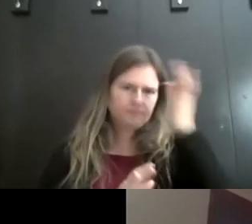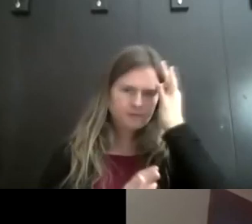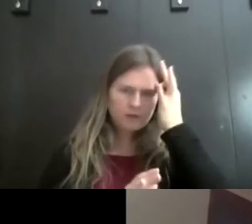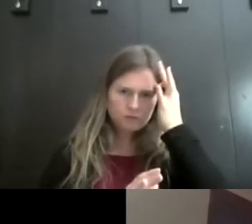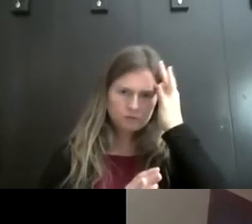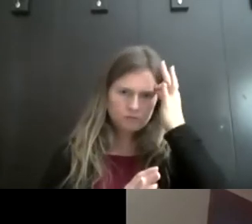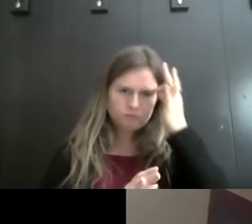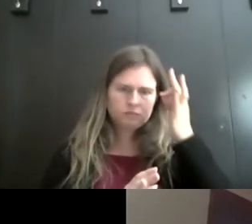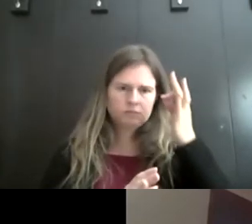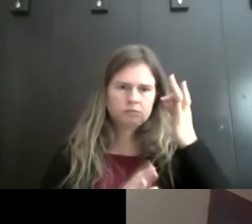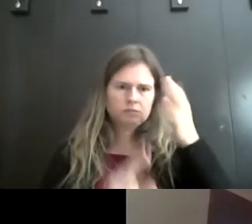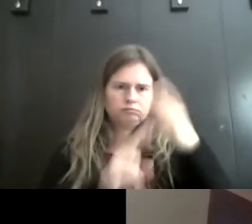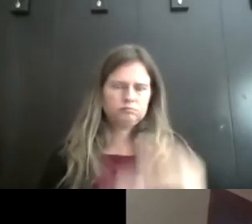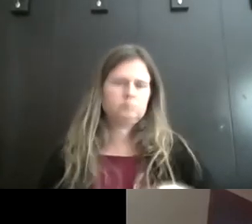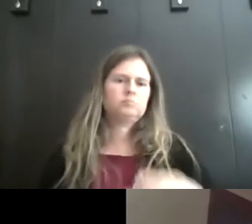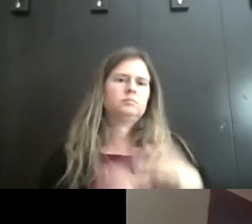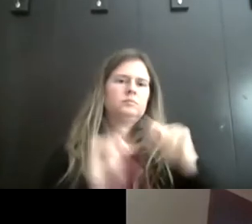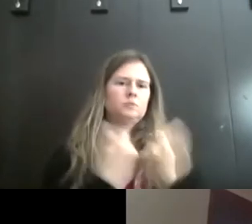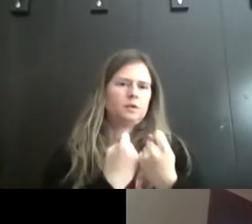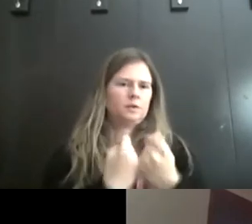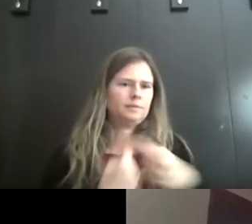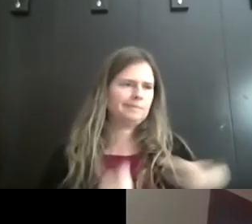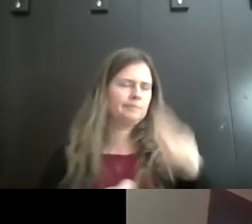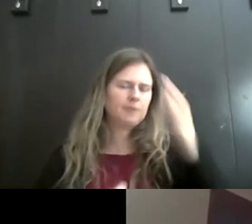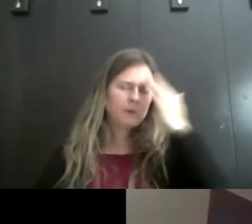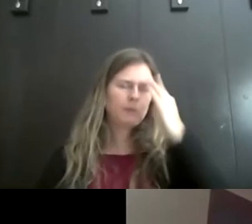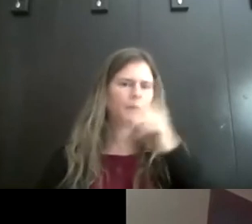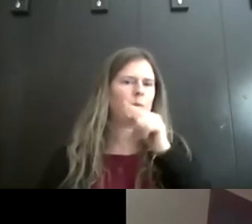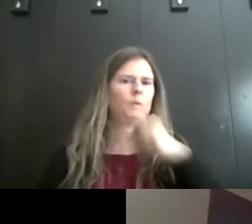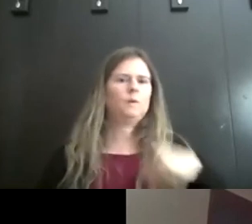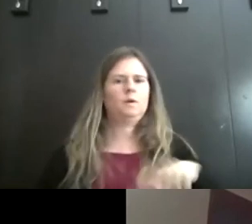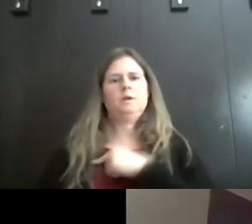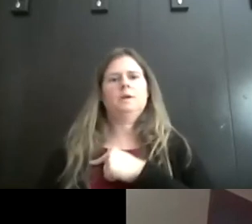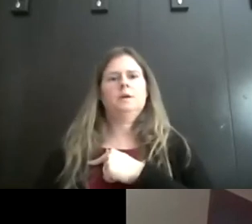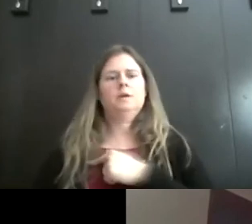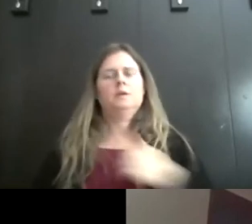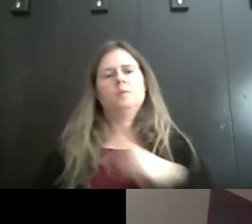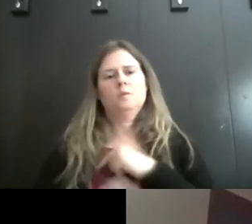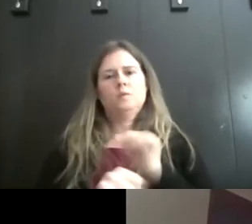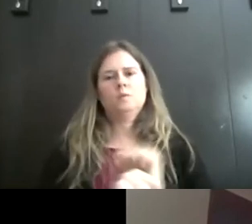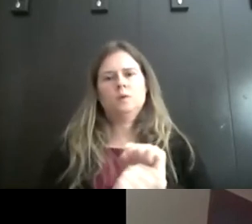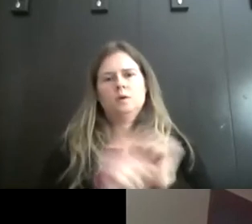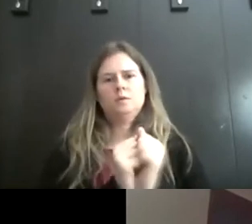know who they are. They know who we are. We're out there, and we work with the federally recognized tribes.